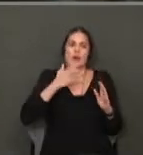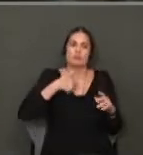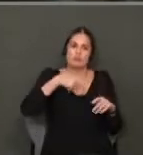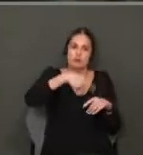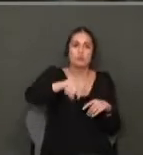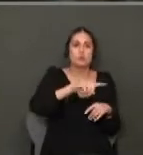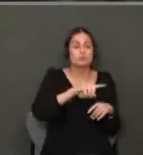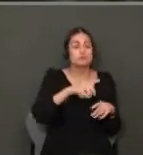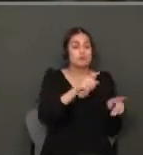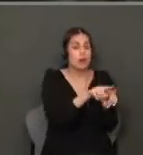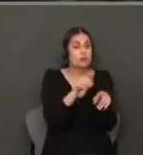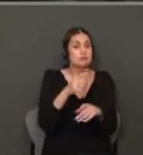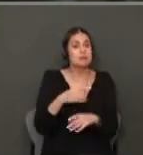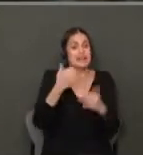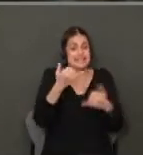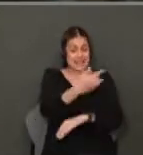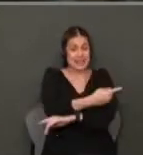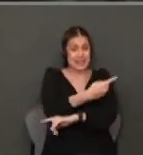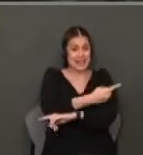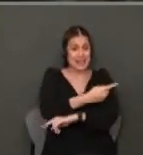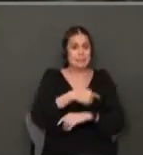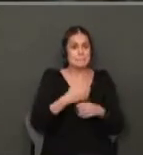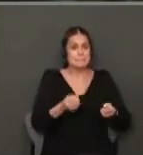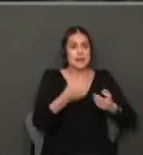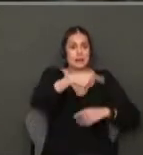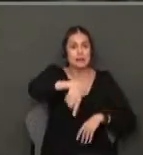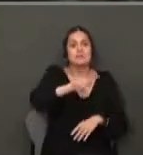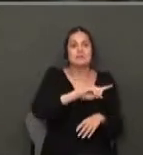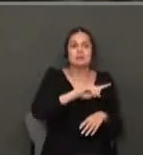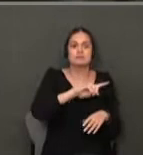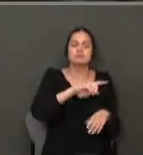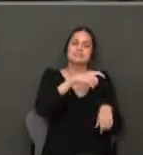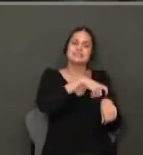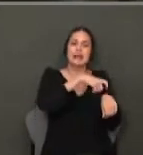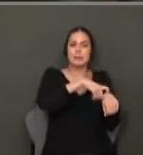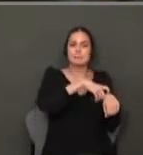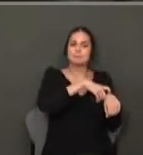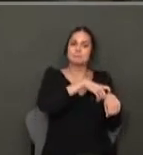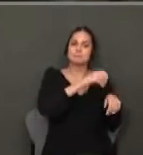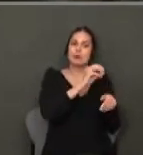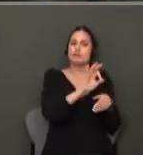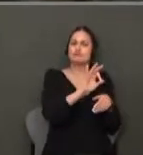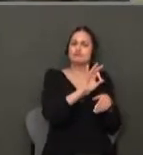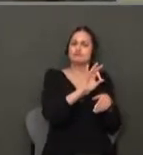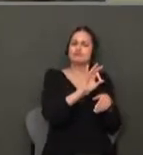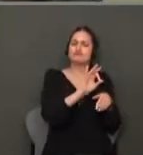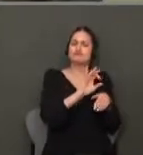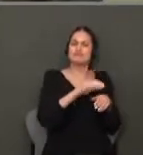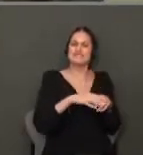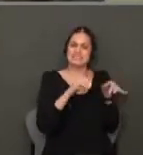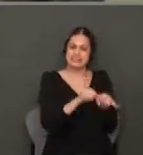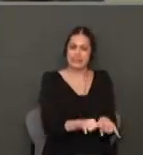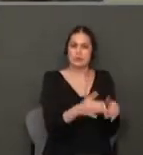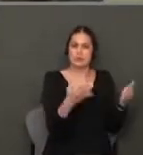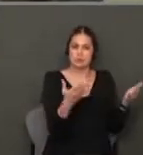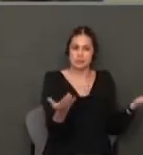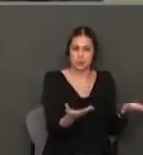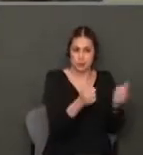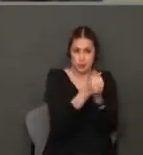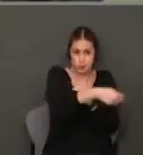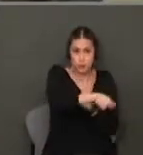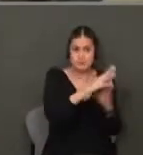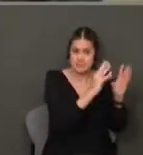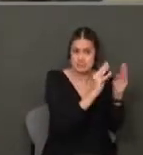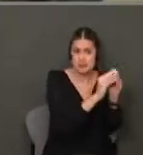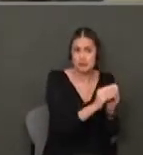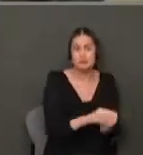you, right? And today, many of them have taken time off from spending time with their families to be with us so